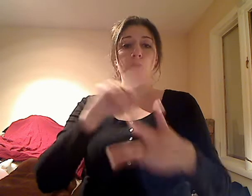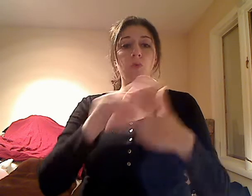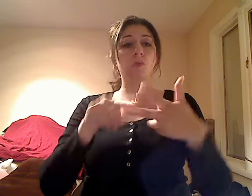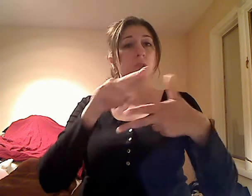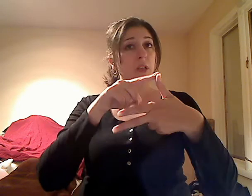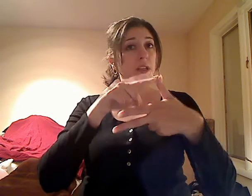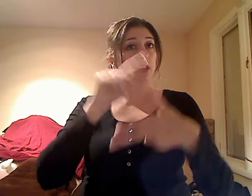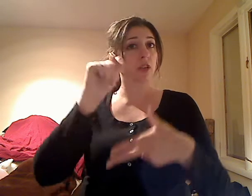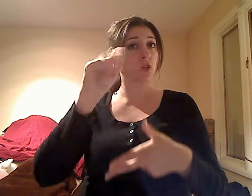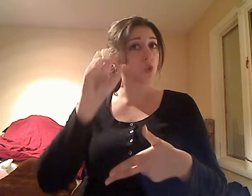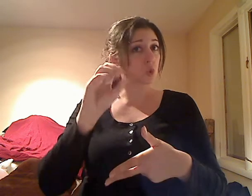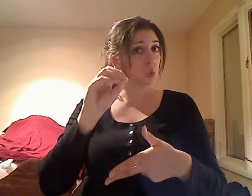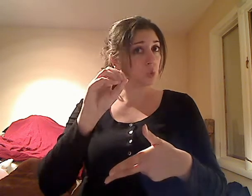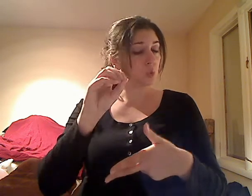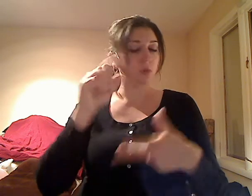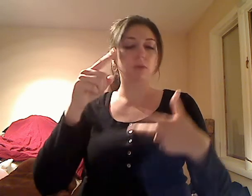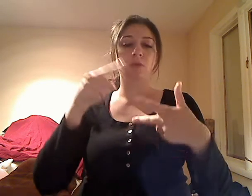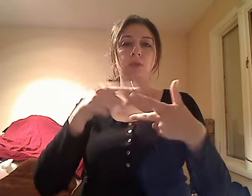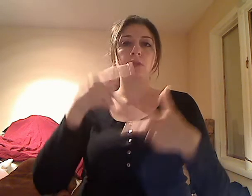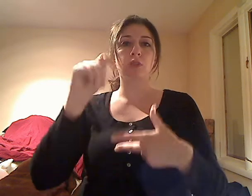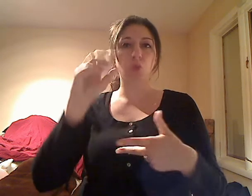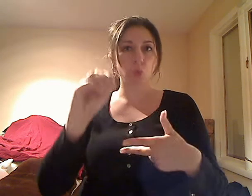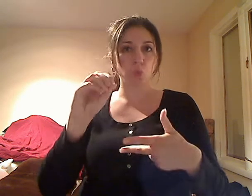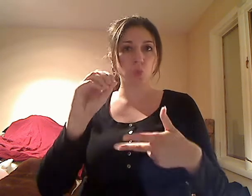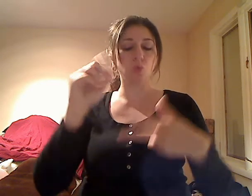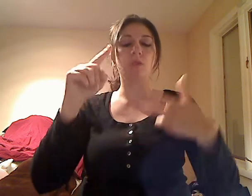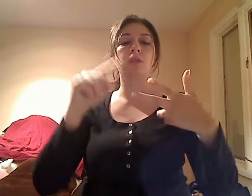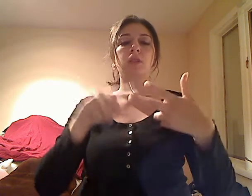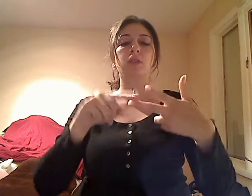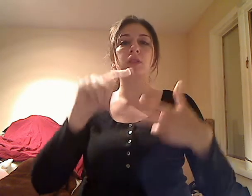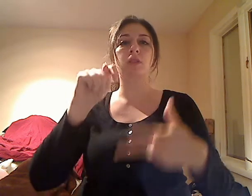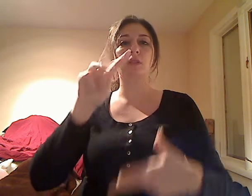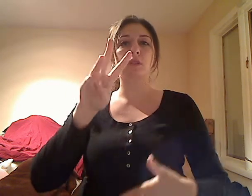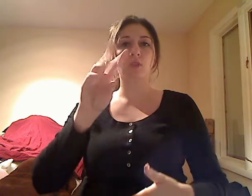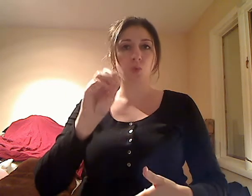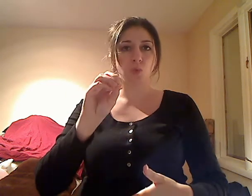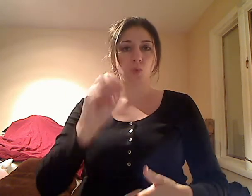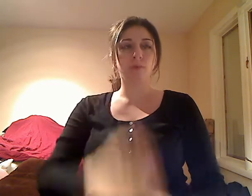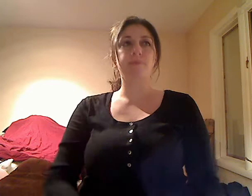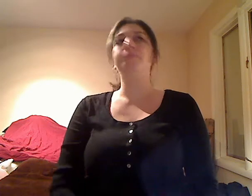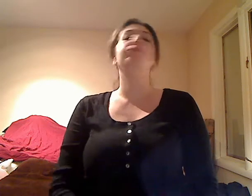Another one. I, what are the 2 I's?